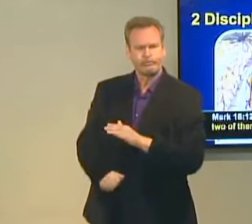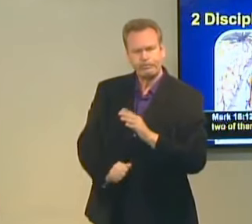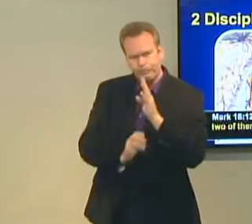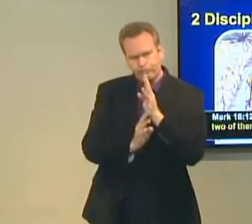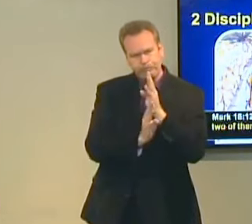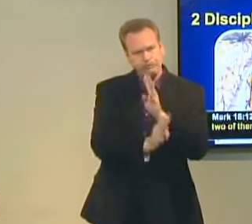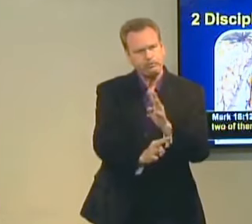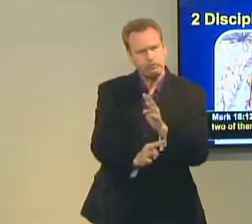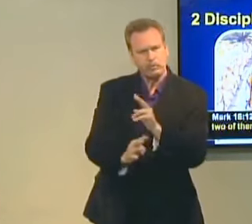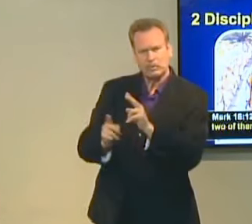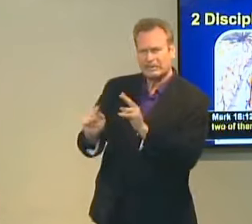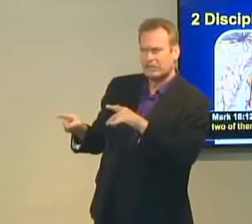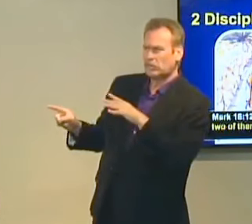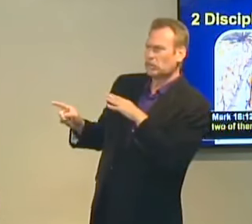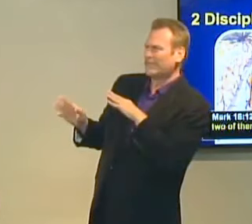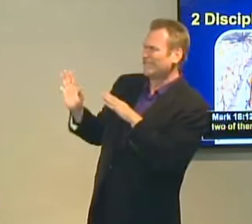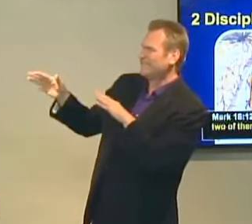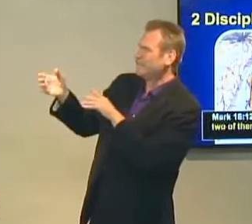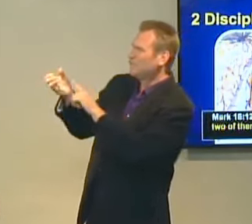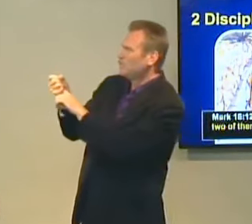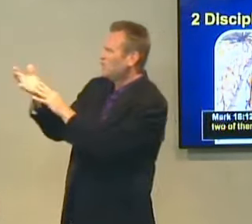Wow. This is such a skilled teacher. How he communicates.